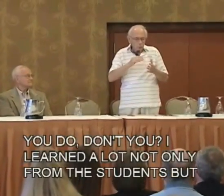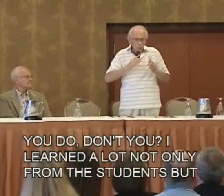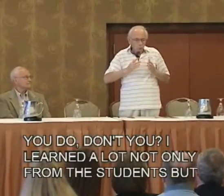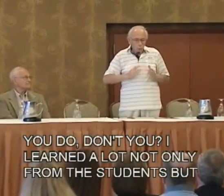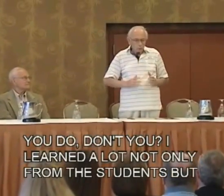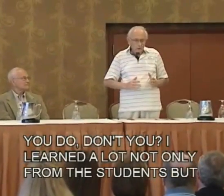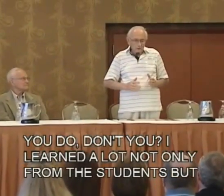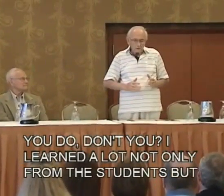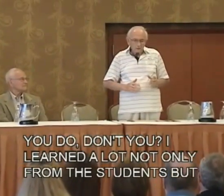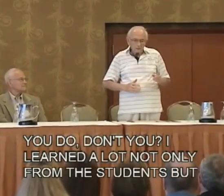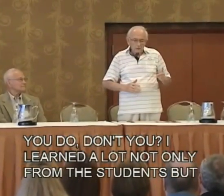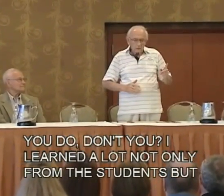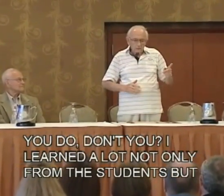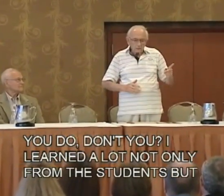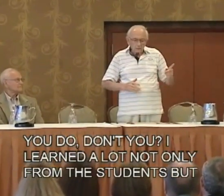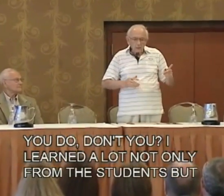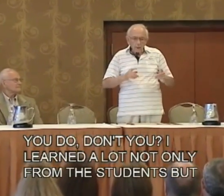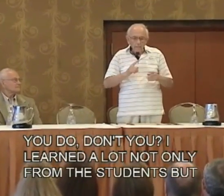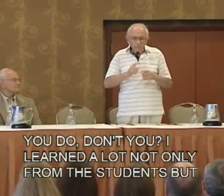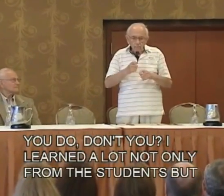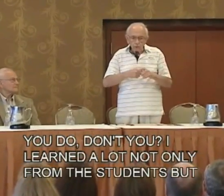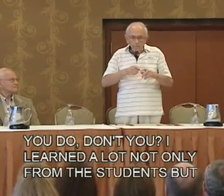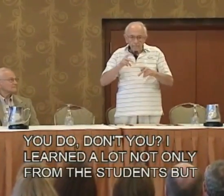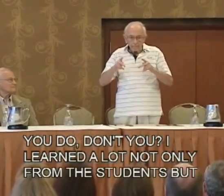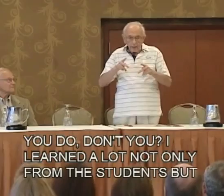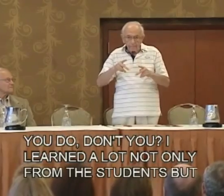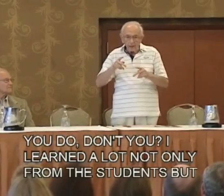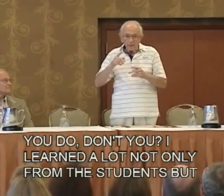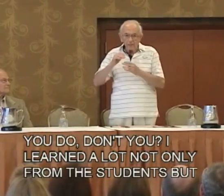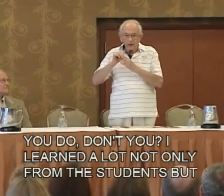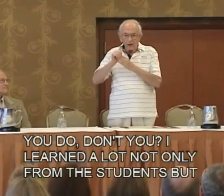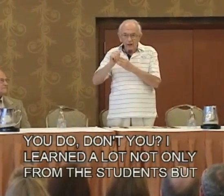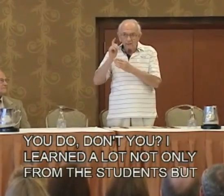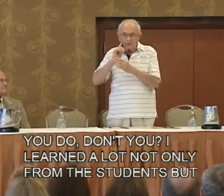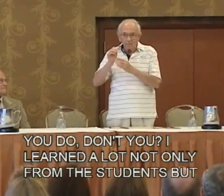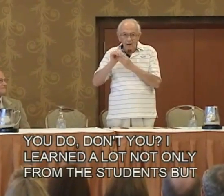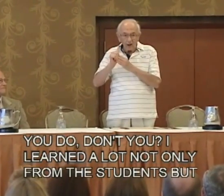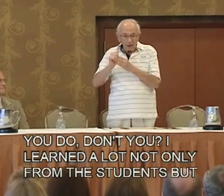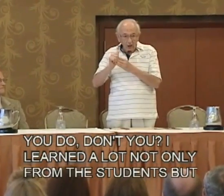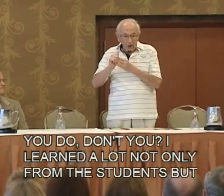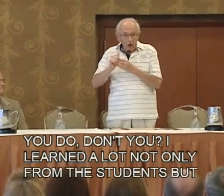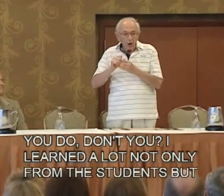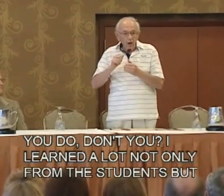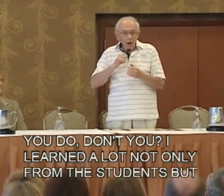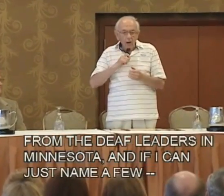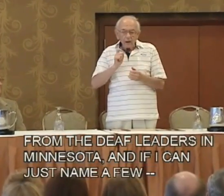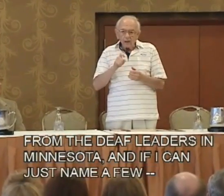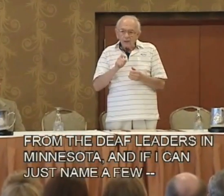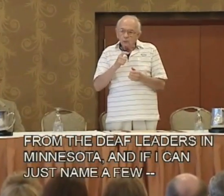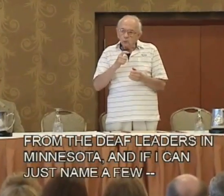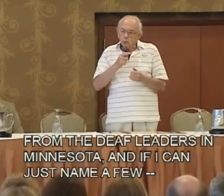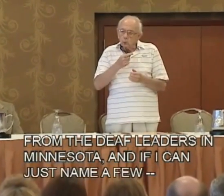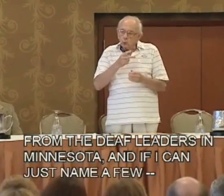I learned a lot not only from the students but from the deaf leaders in Minnesota